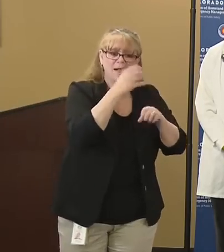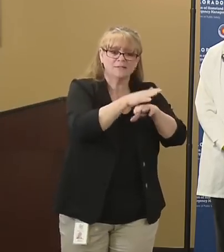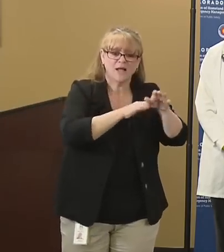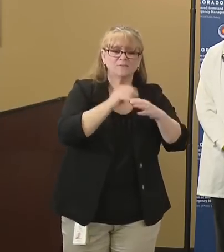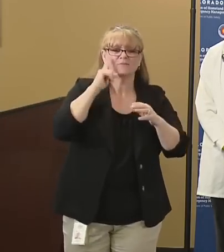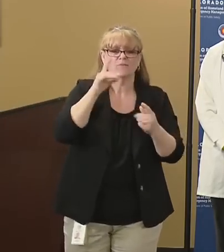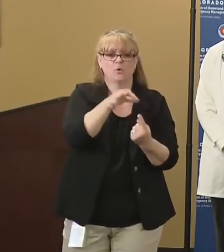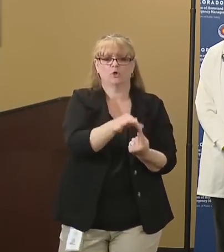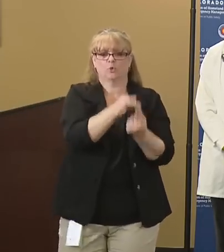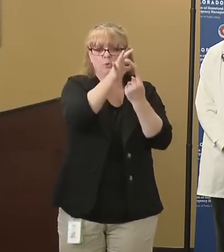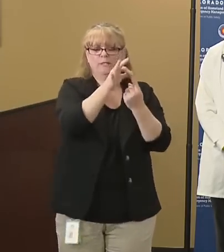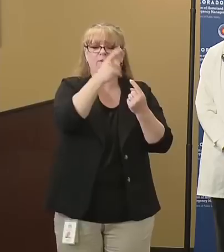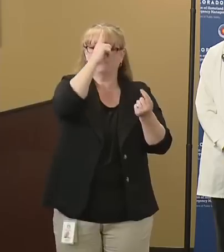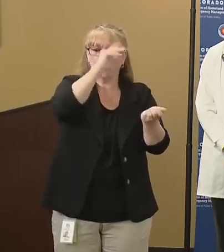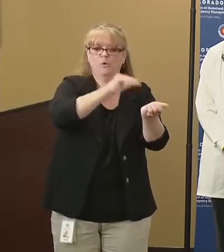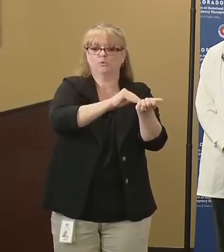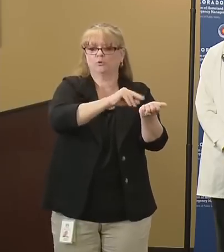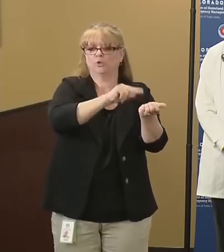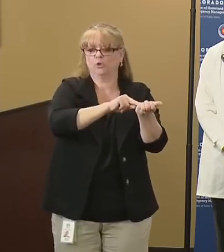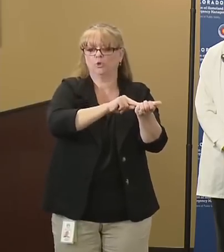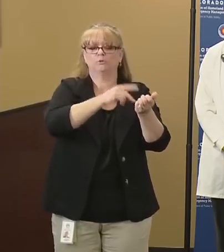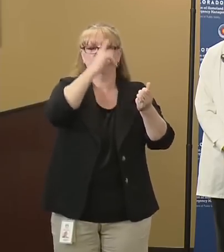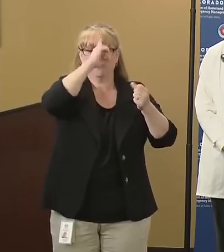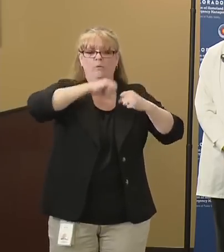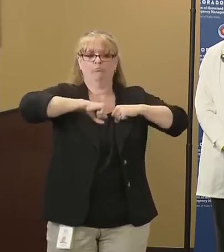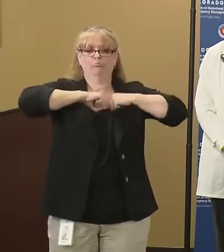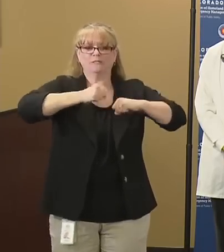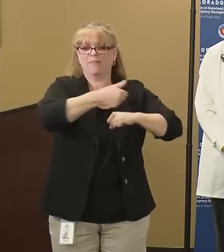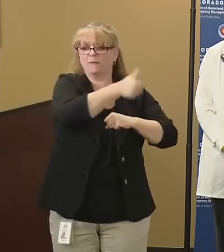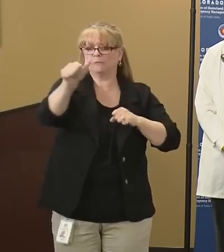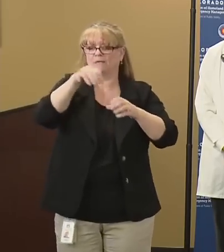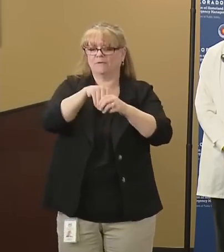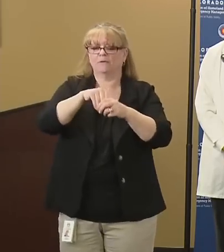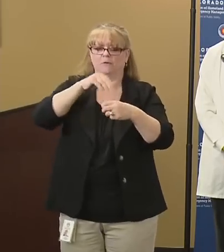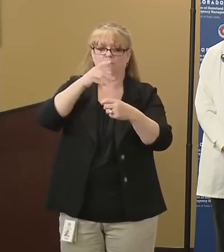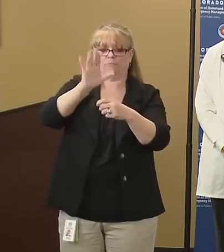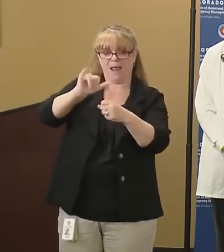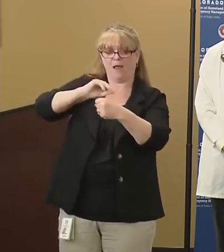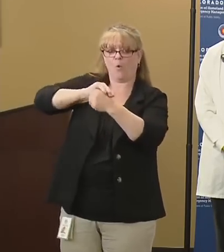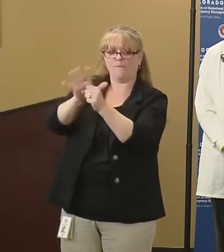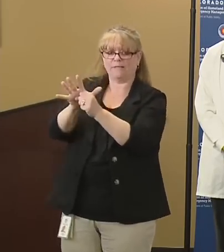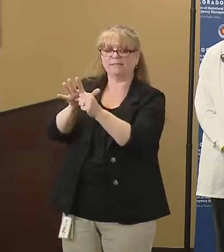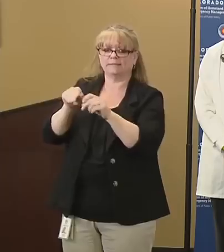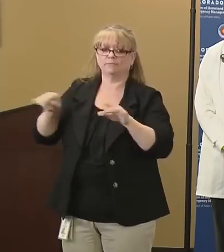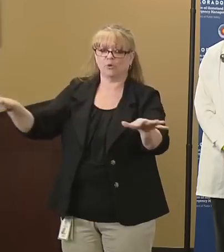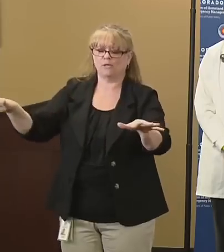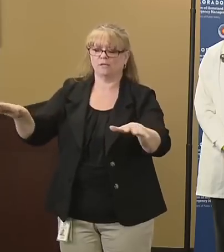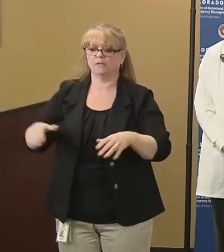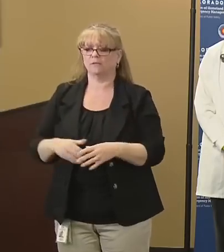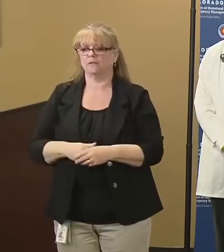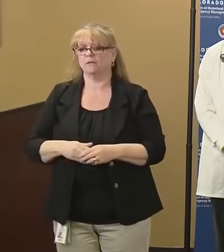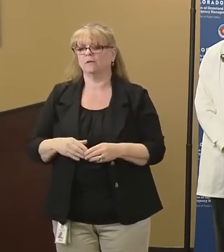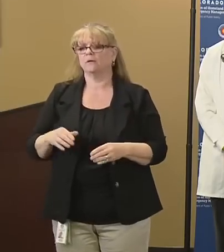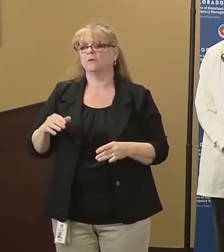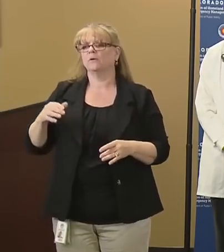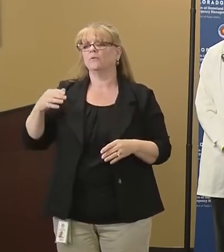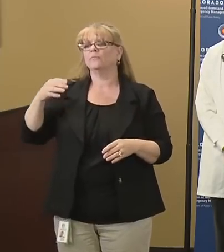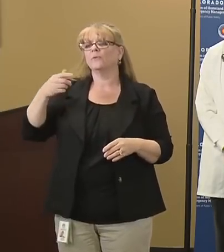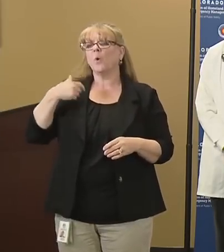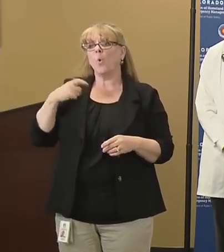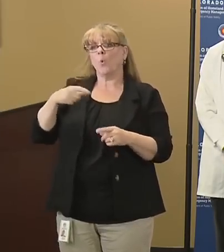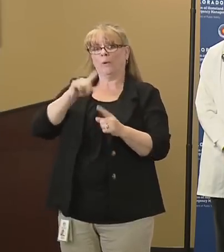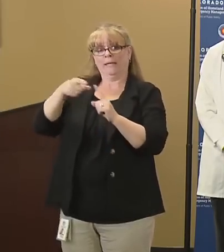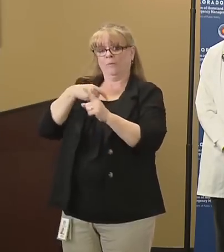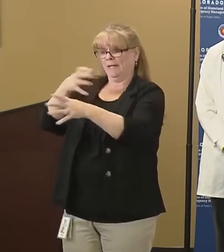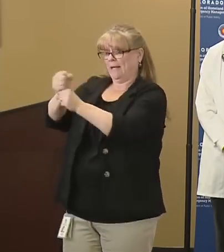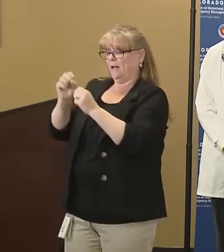for the COVID-19 patients in the hospital. So once that supply chain gears up, we hope that there will be a point in the future